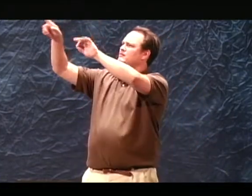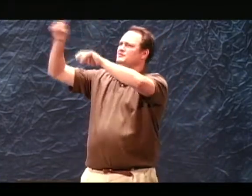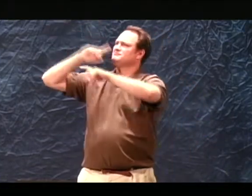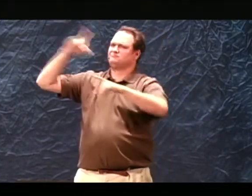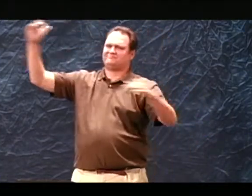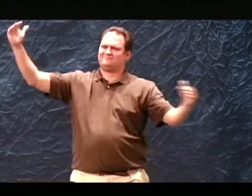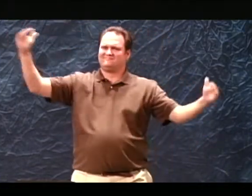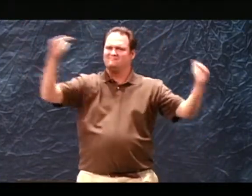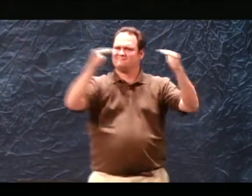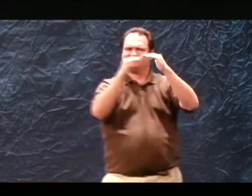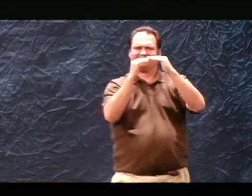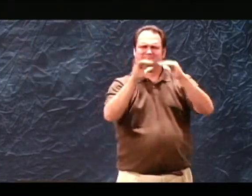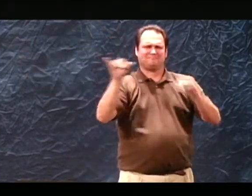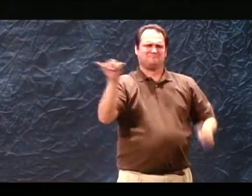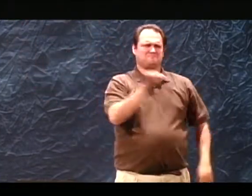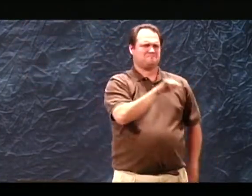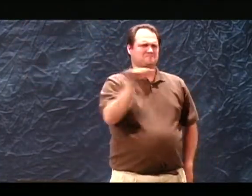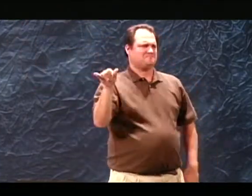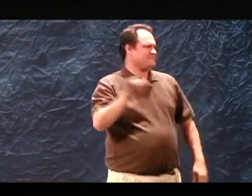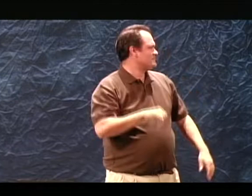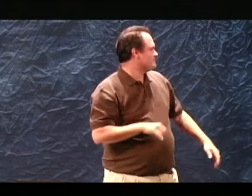view is vital and important